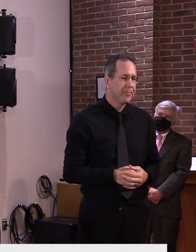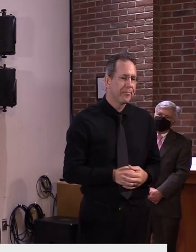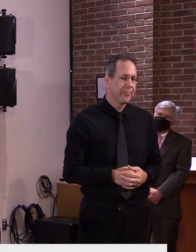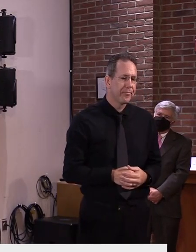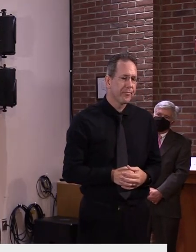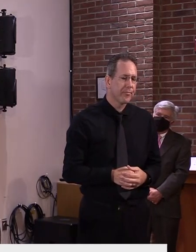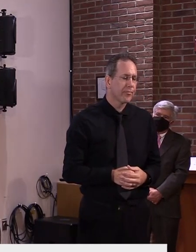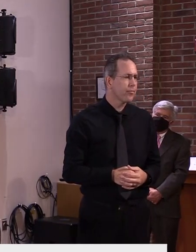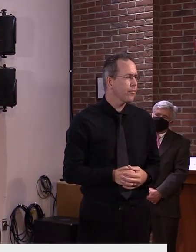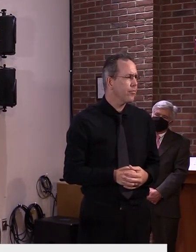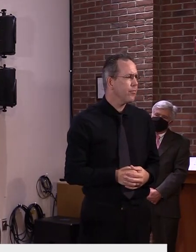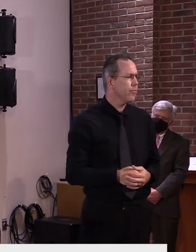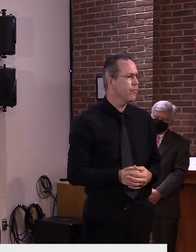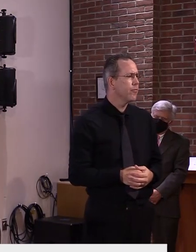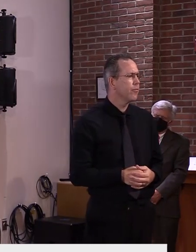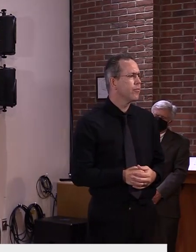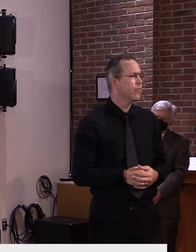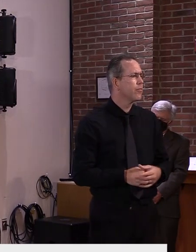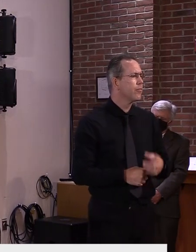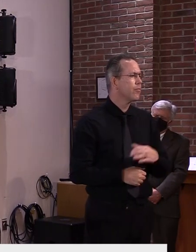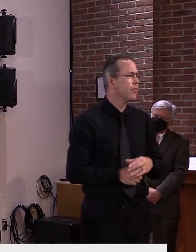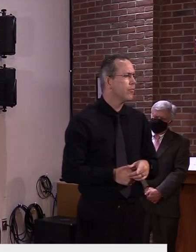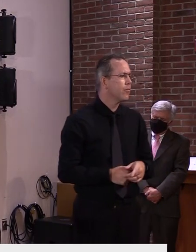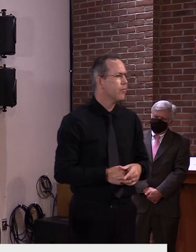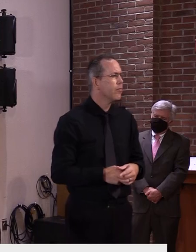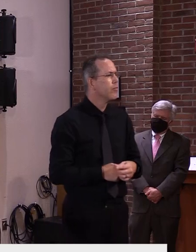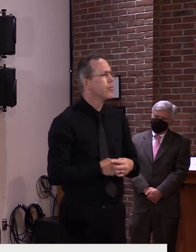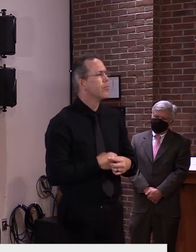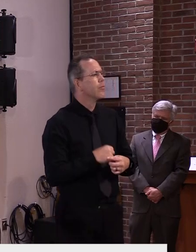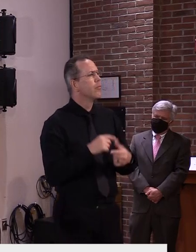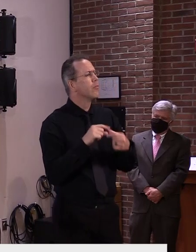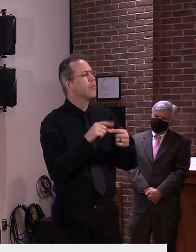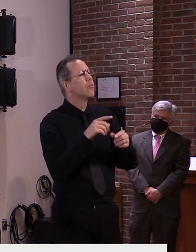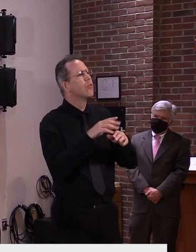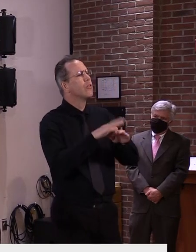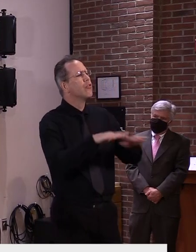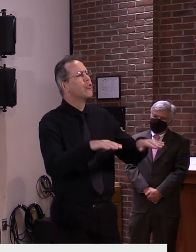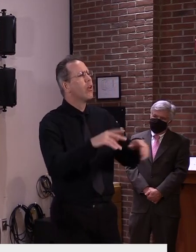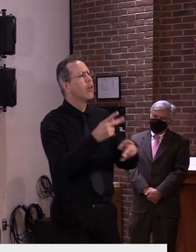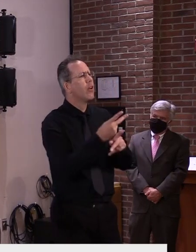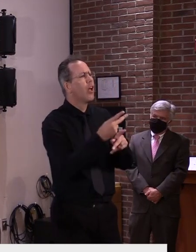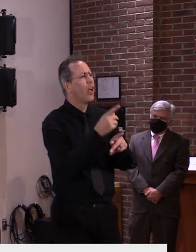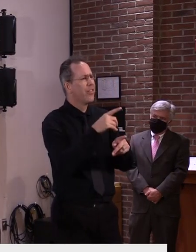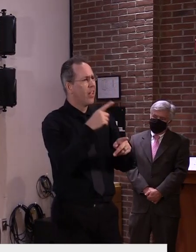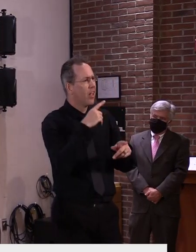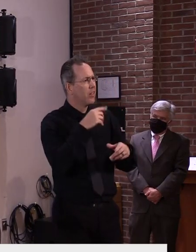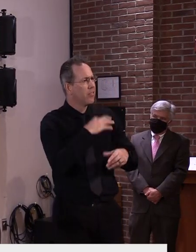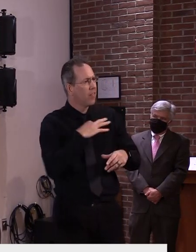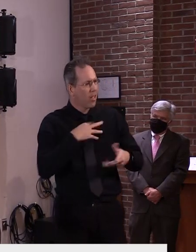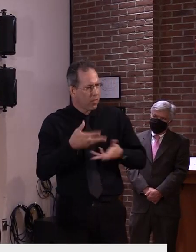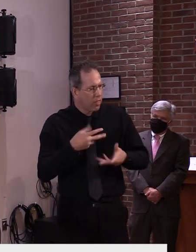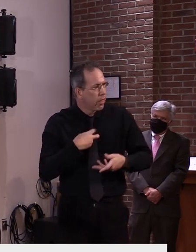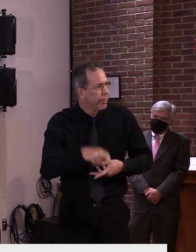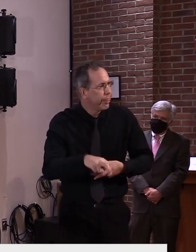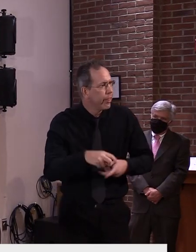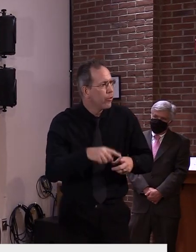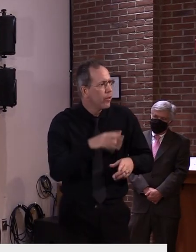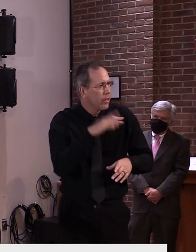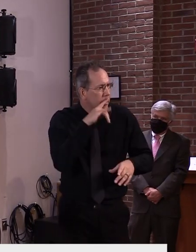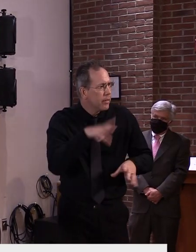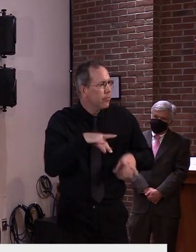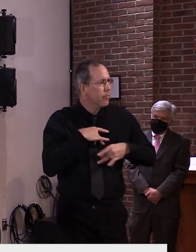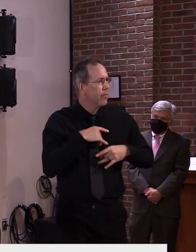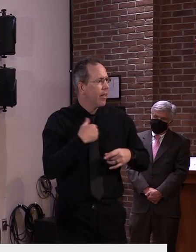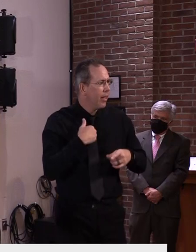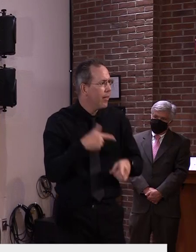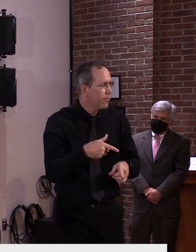Thank you. Thanks. Hi, I'll respond about the child care. This again gives me an opportunity to broaden the discussion a little bit. The